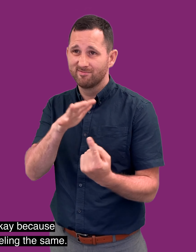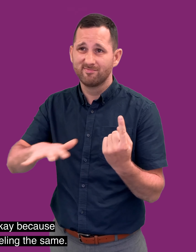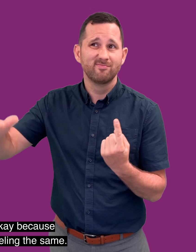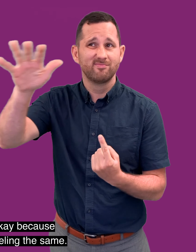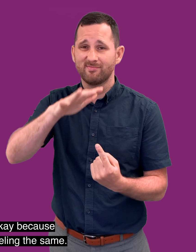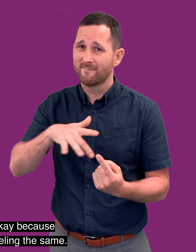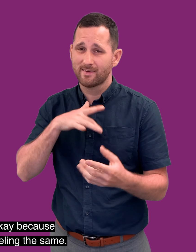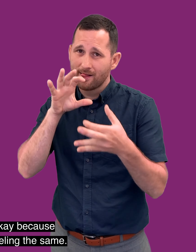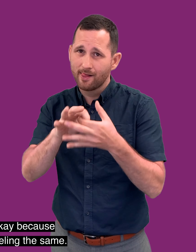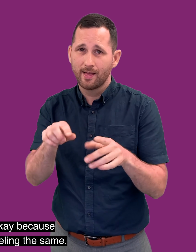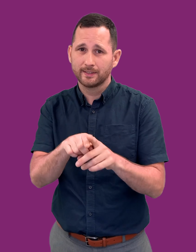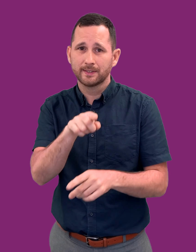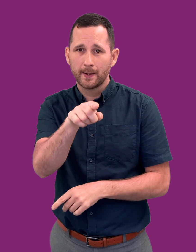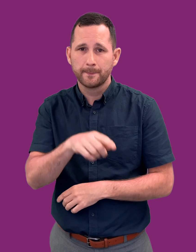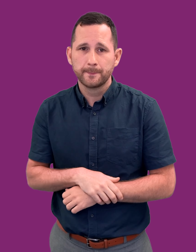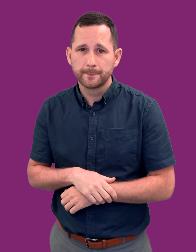feeling the same.